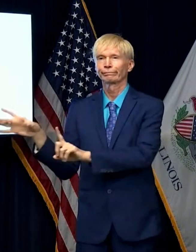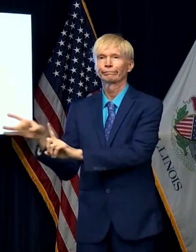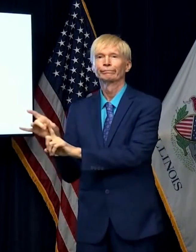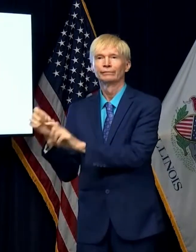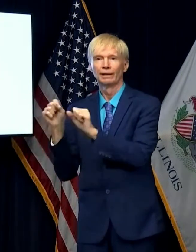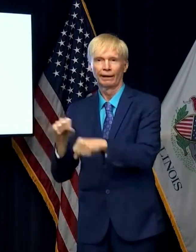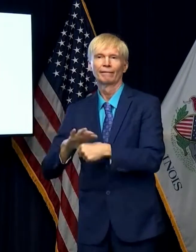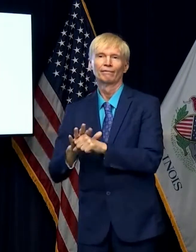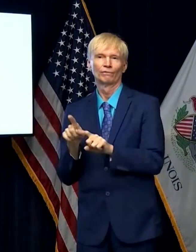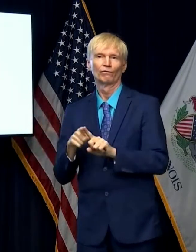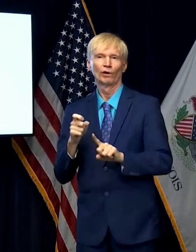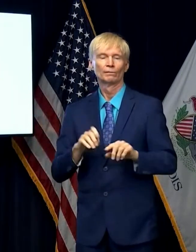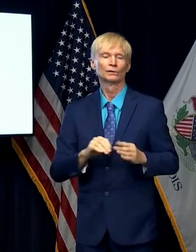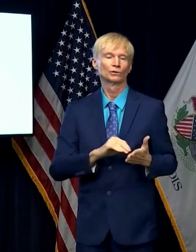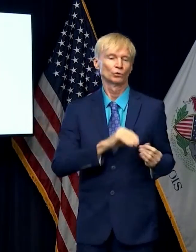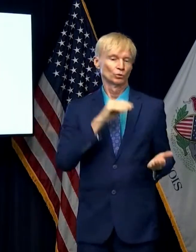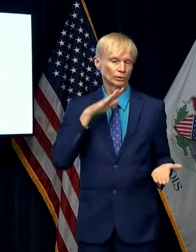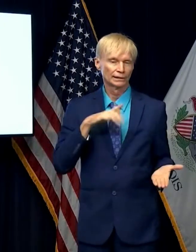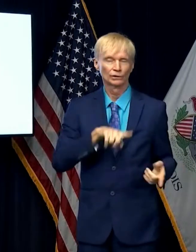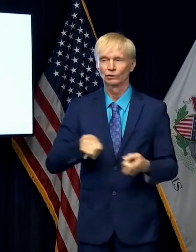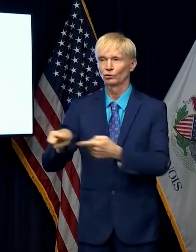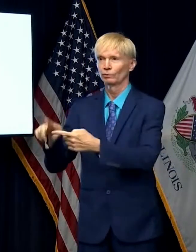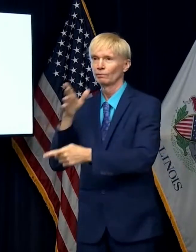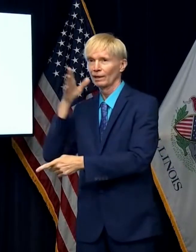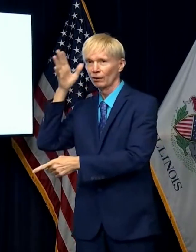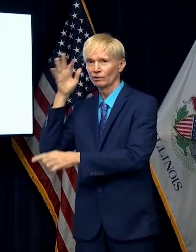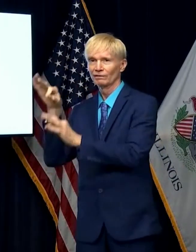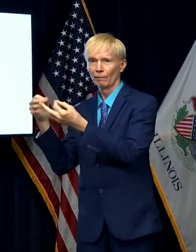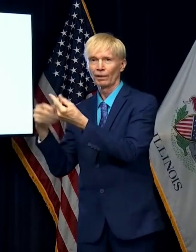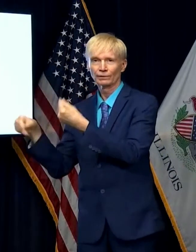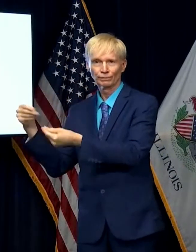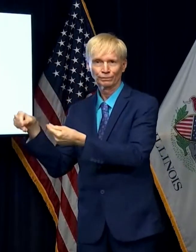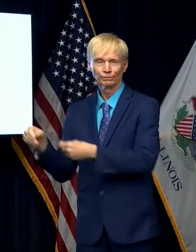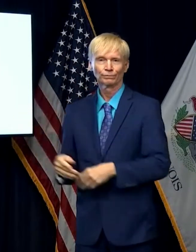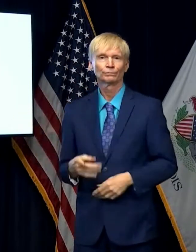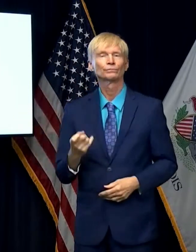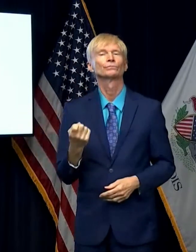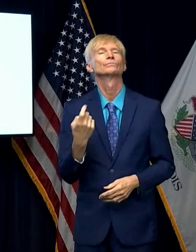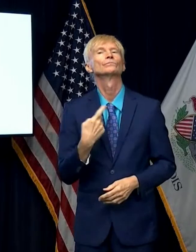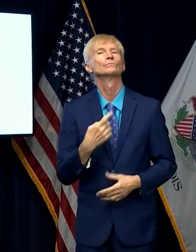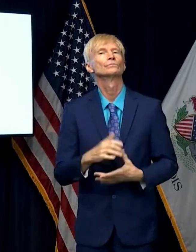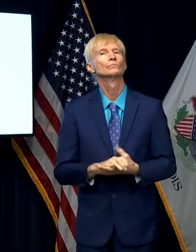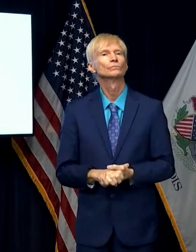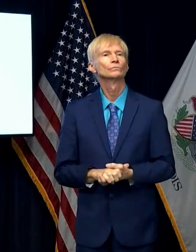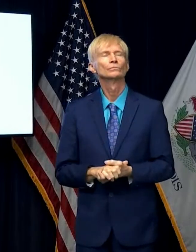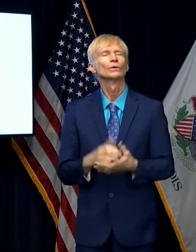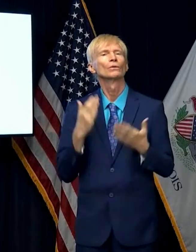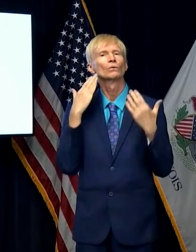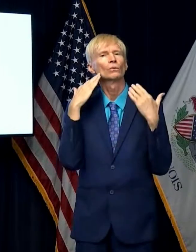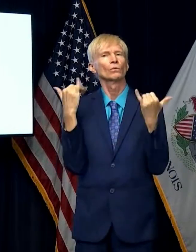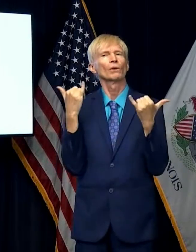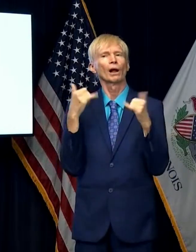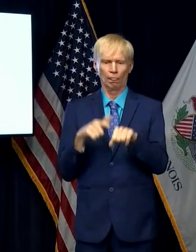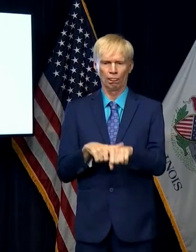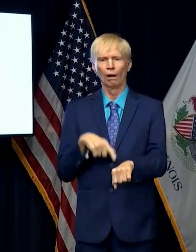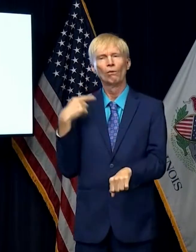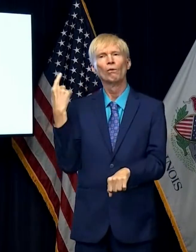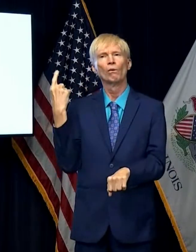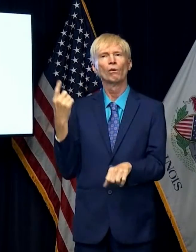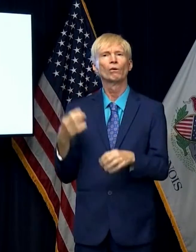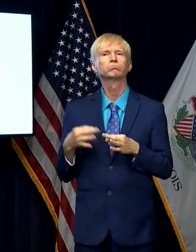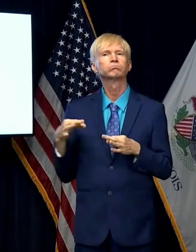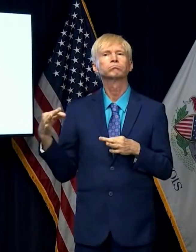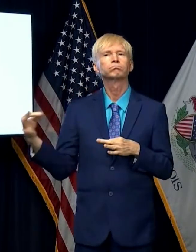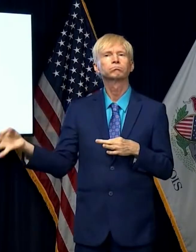know more from the CDC from their reports. Governor, a number of parents are asking, what has taken so long for you to act? You've